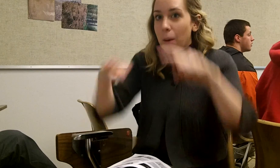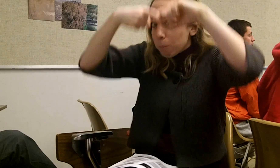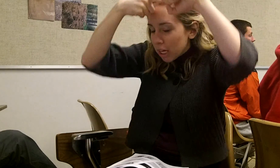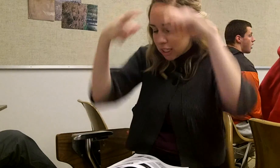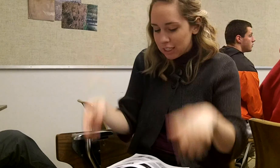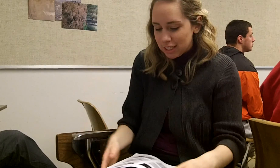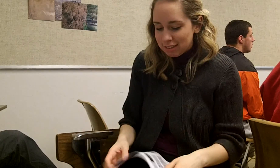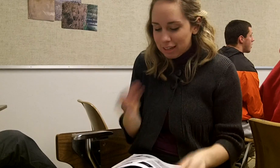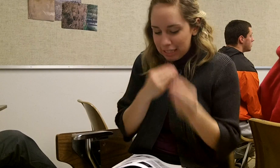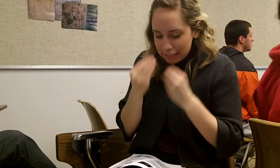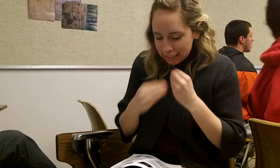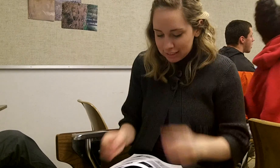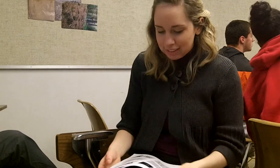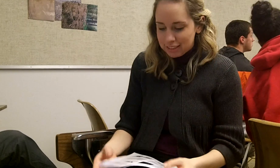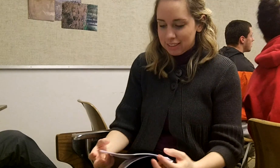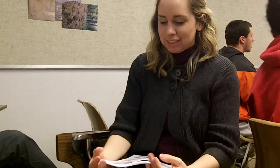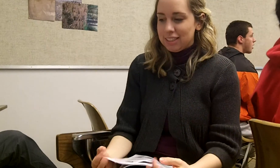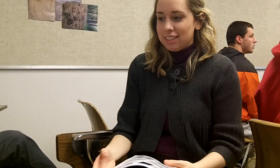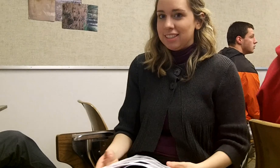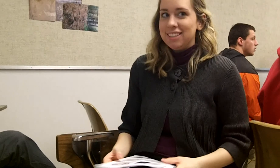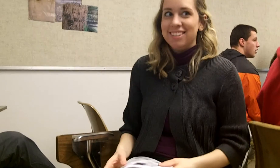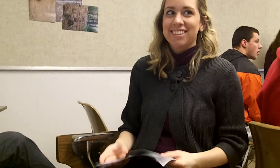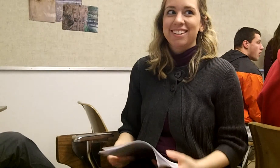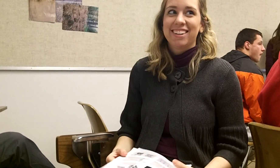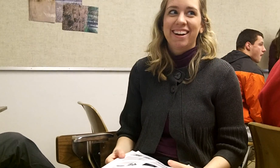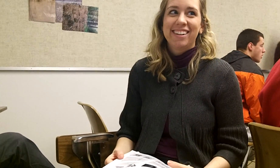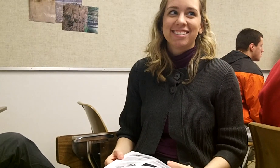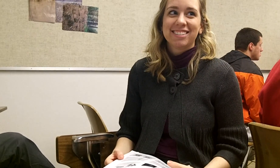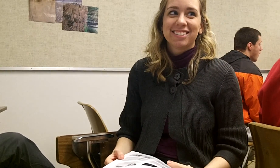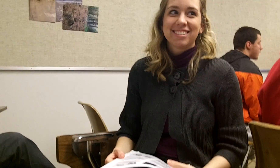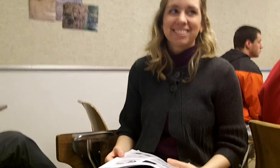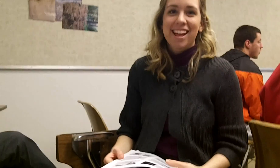And snack. Is that kind of the way this is all of this? I think stuff like reading the chapters and reading stuff.